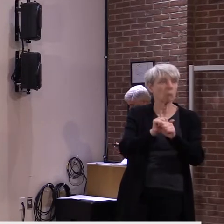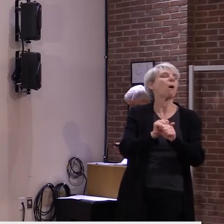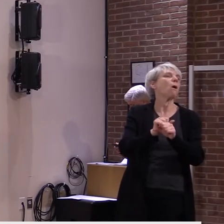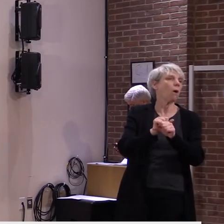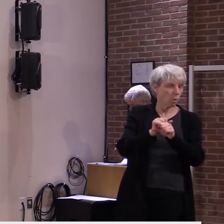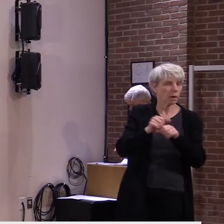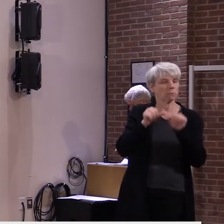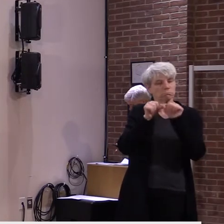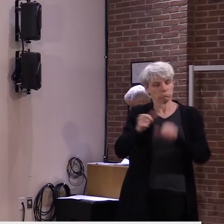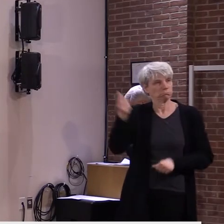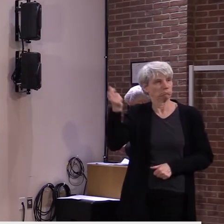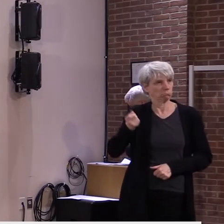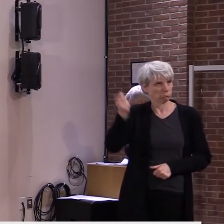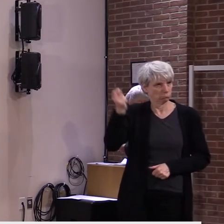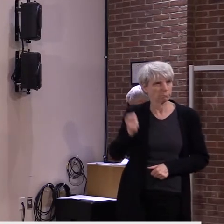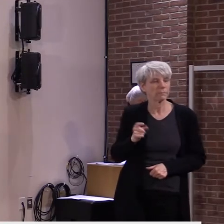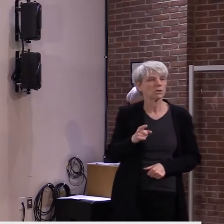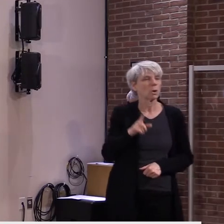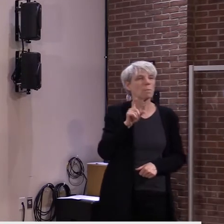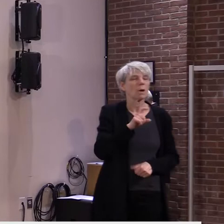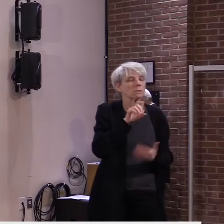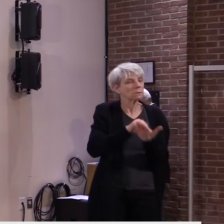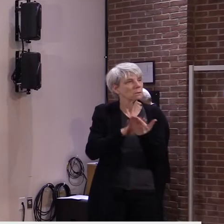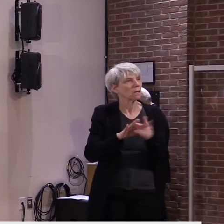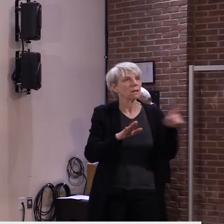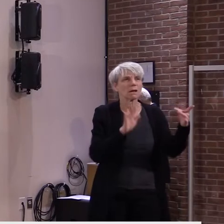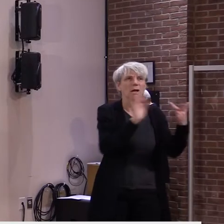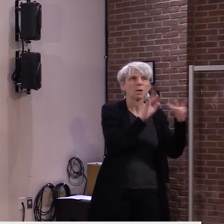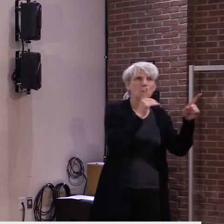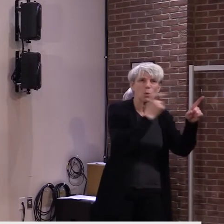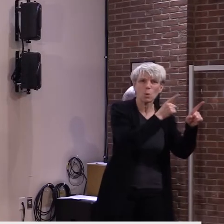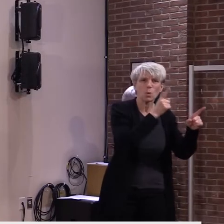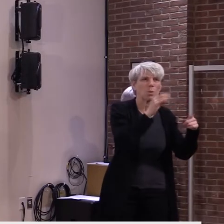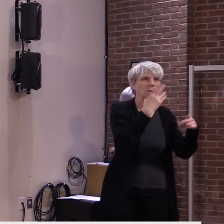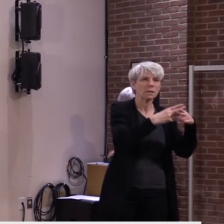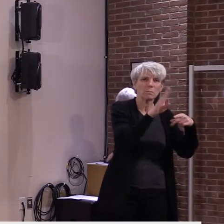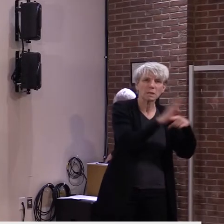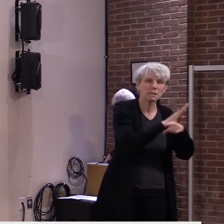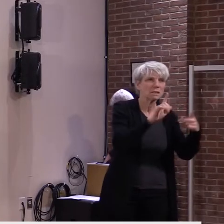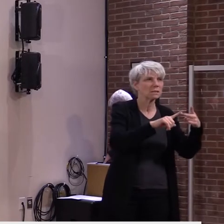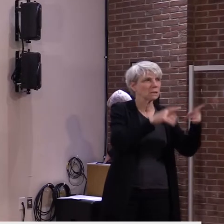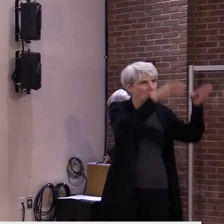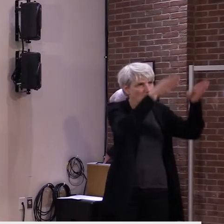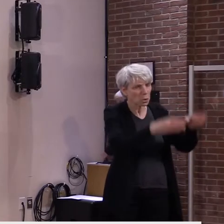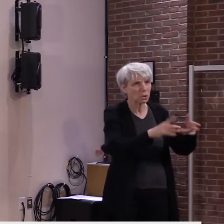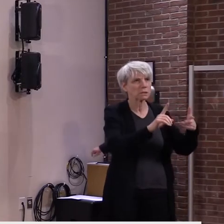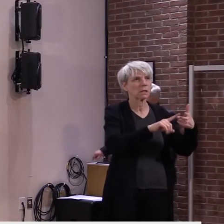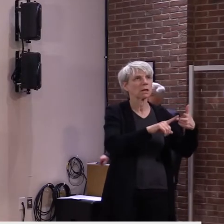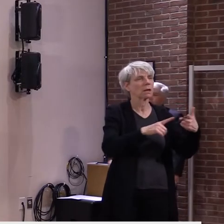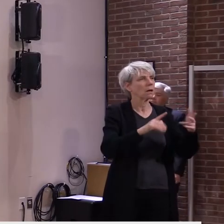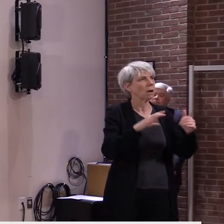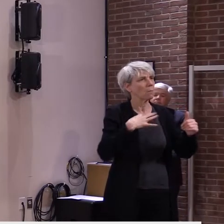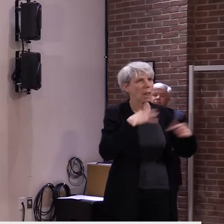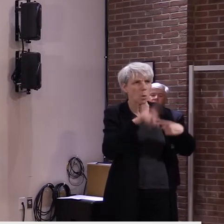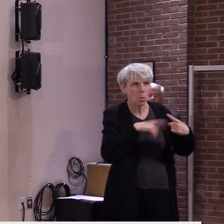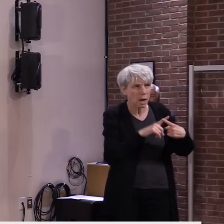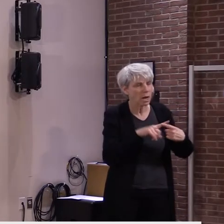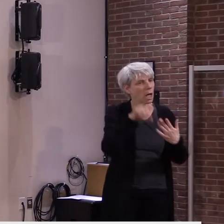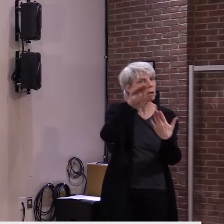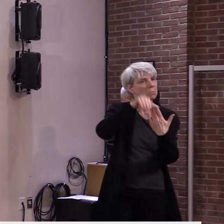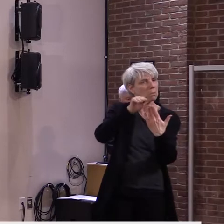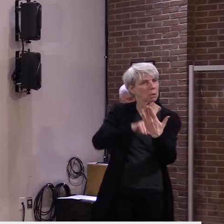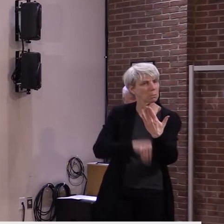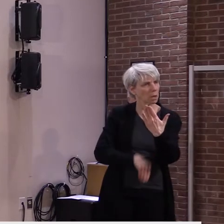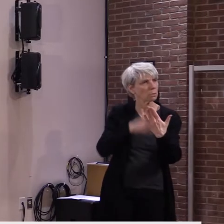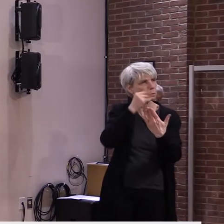contact information they made, the date they made it, who they spoke with, on their weekly application. So again, not a lot of